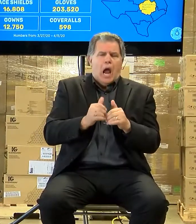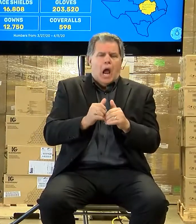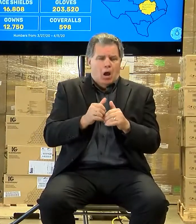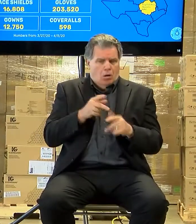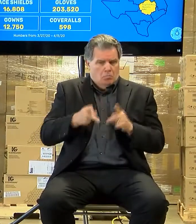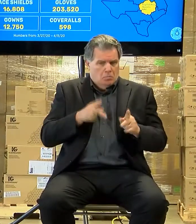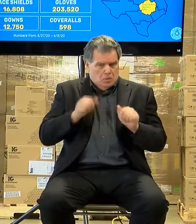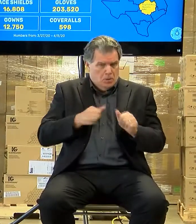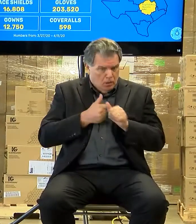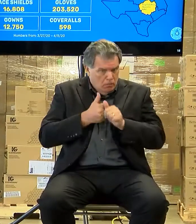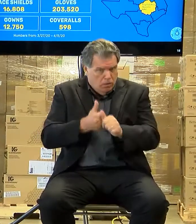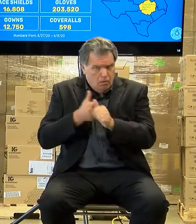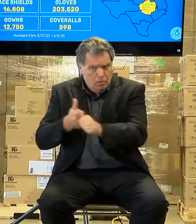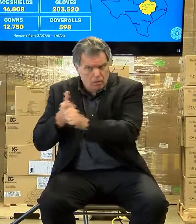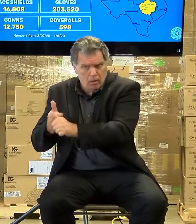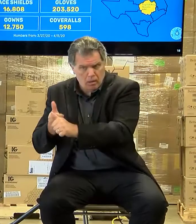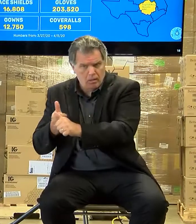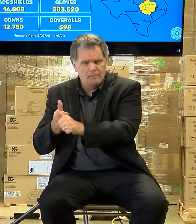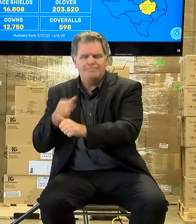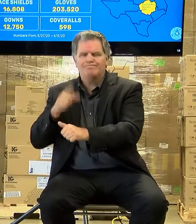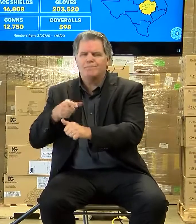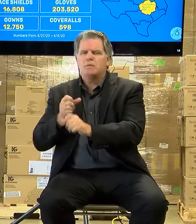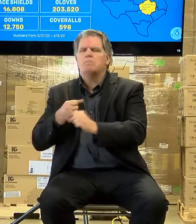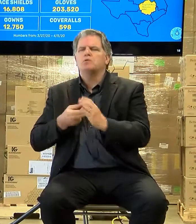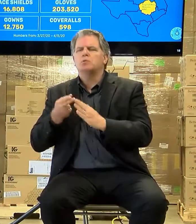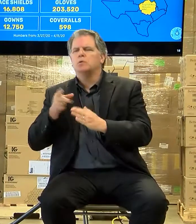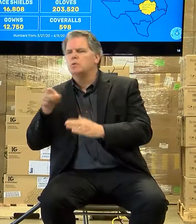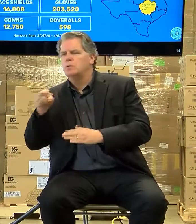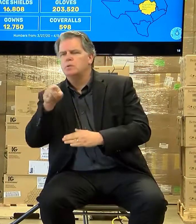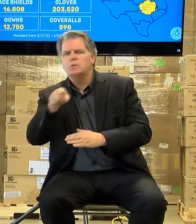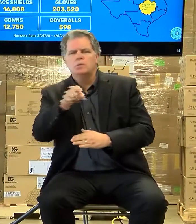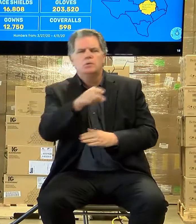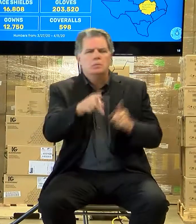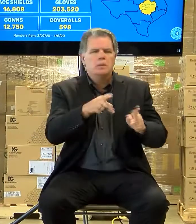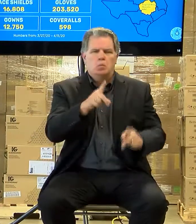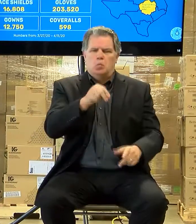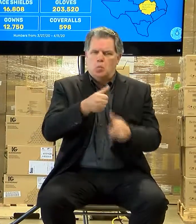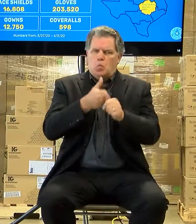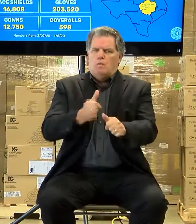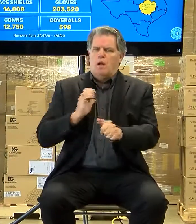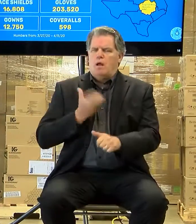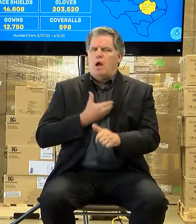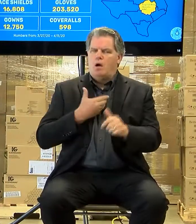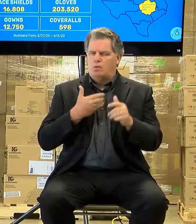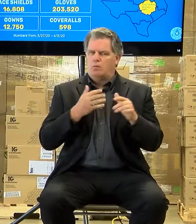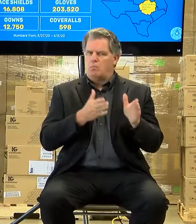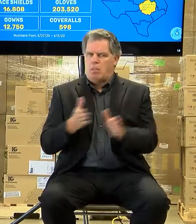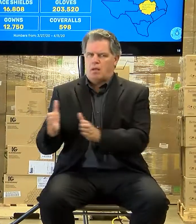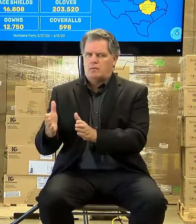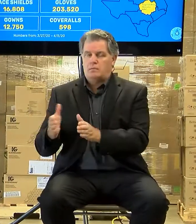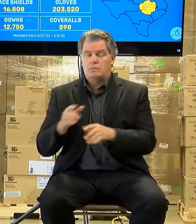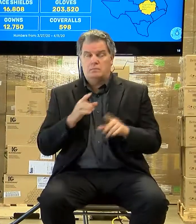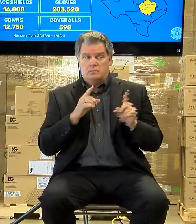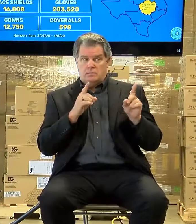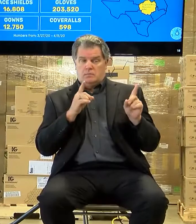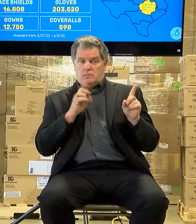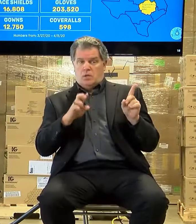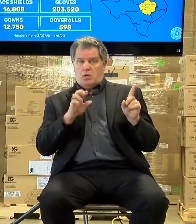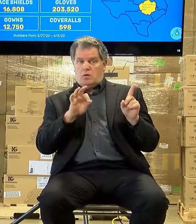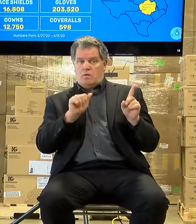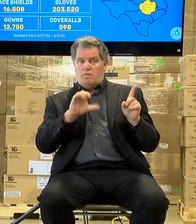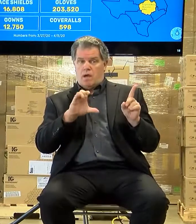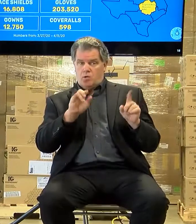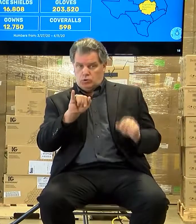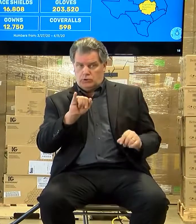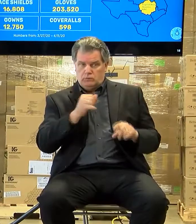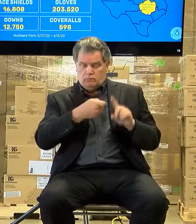mitigation is to ensure that people do comply with the standard that the state of Texas has. But Dr. Fauci said that the standard